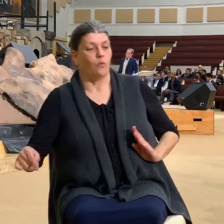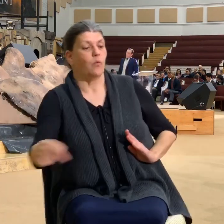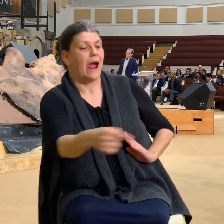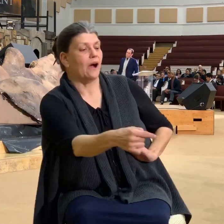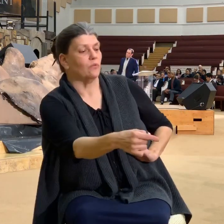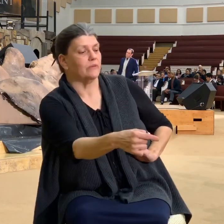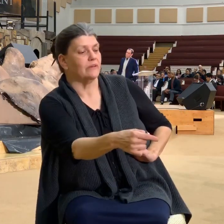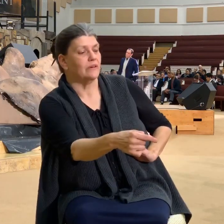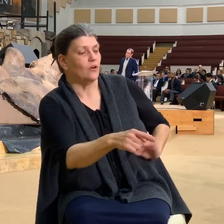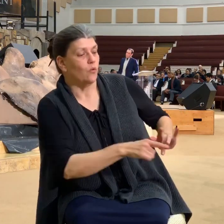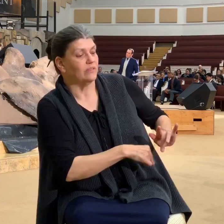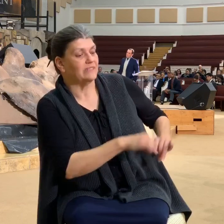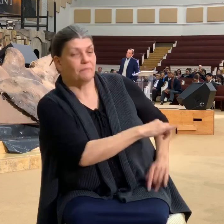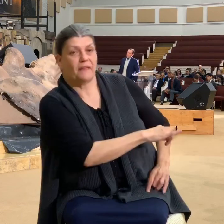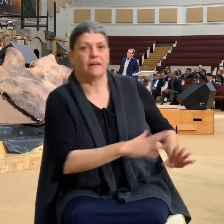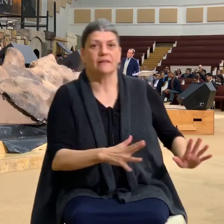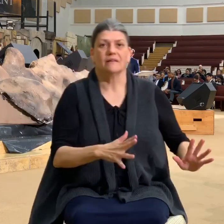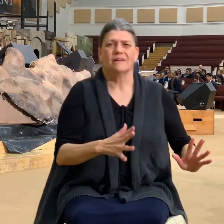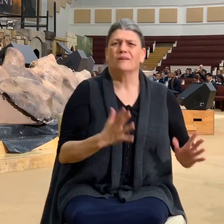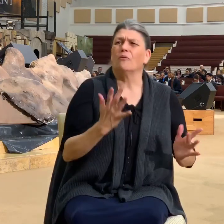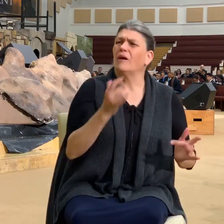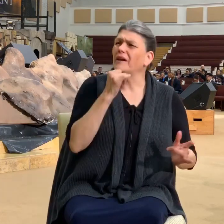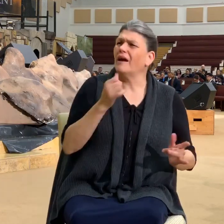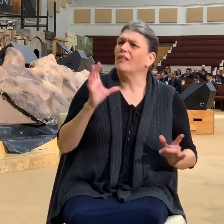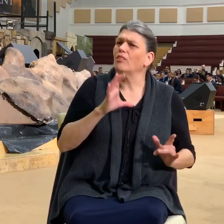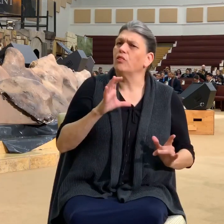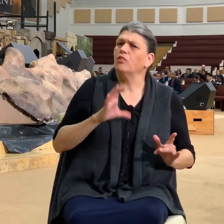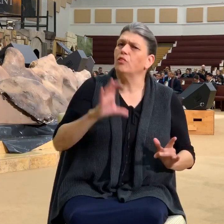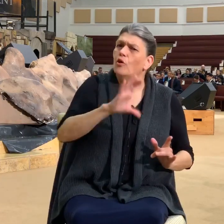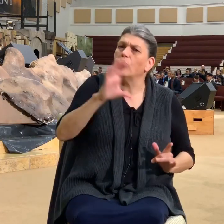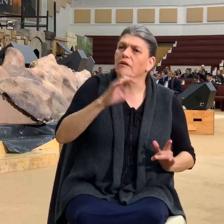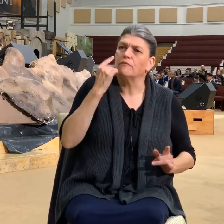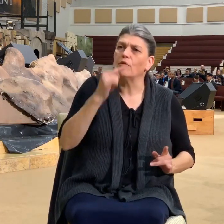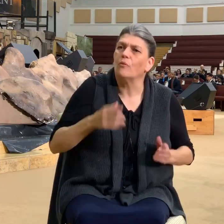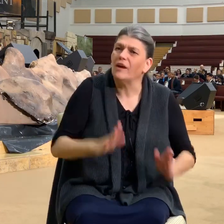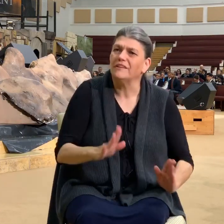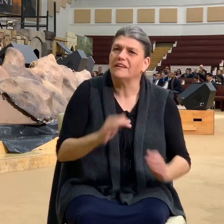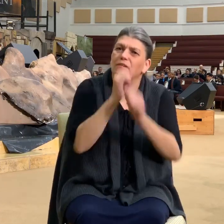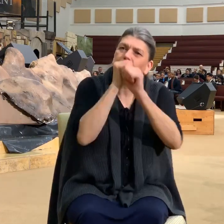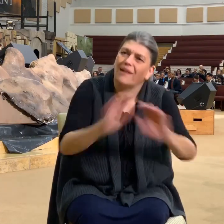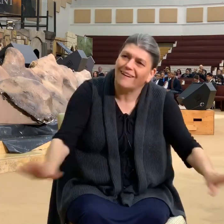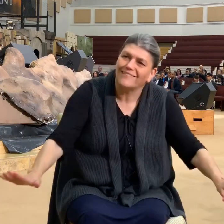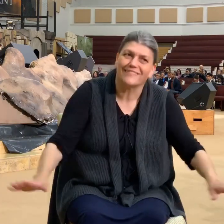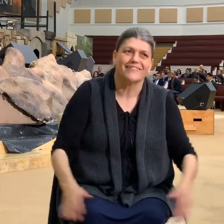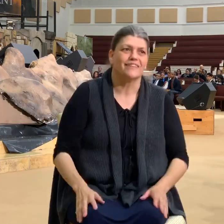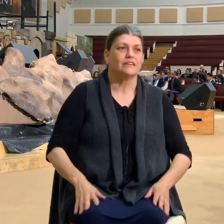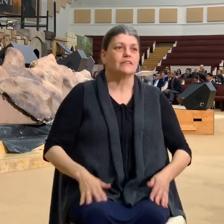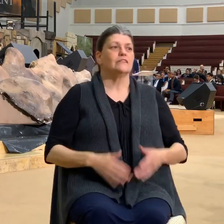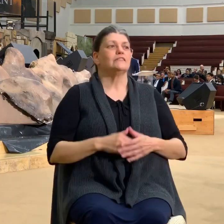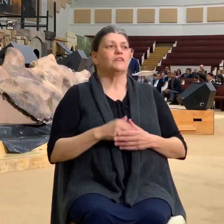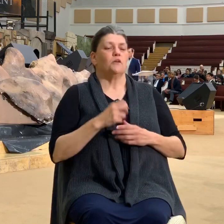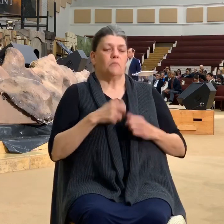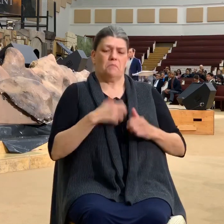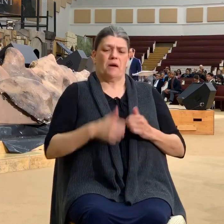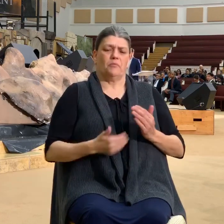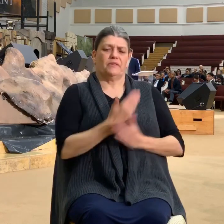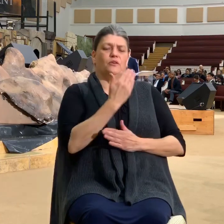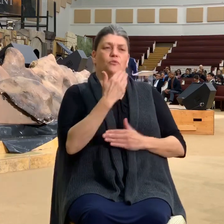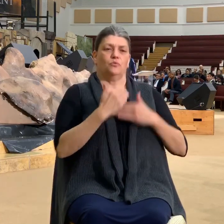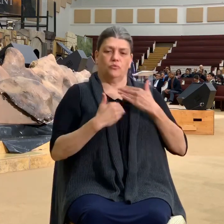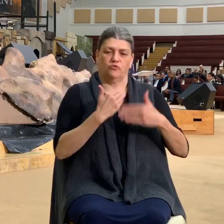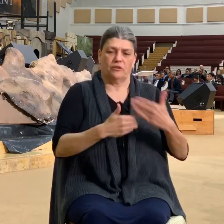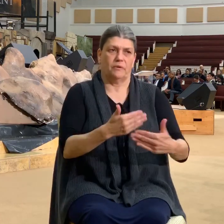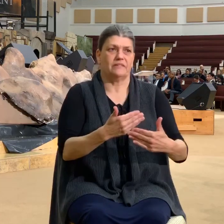we look for ways to be blessed? That's one of my biggest problems with the new generation. They